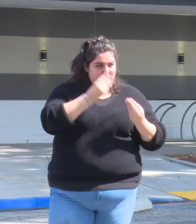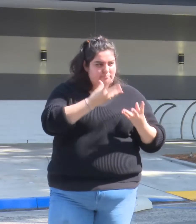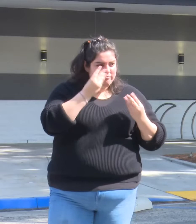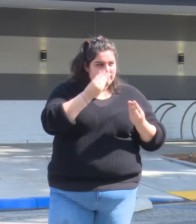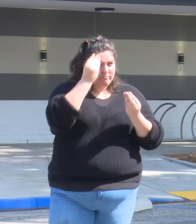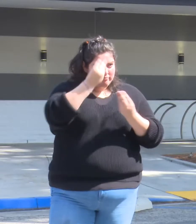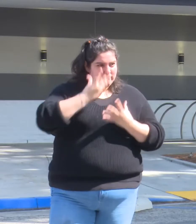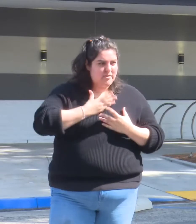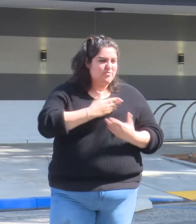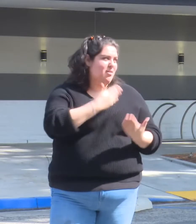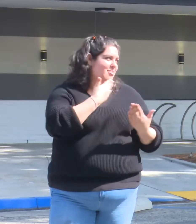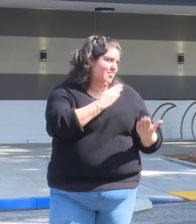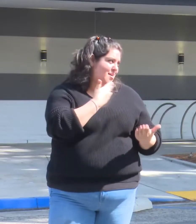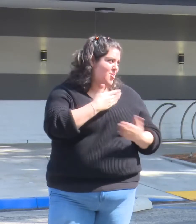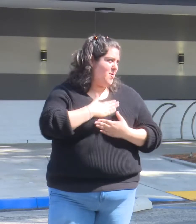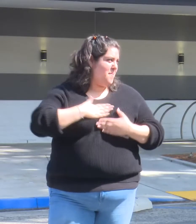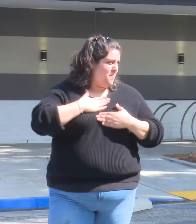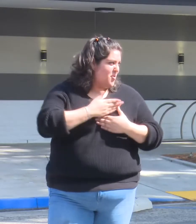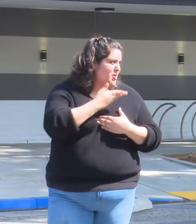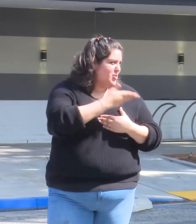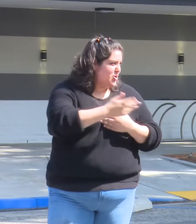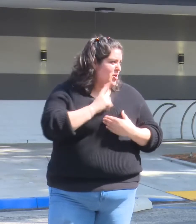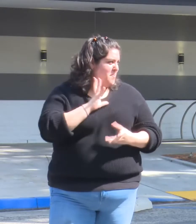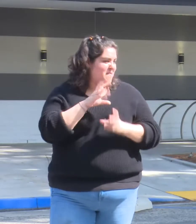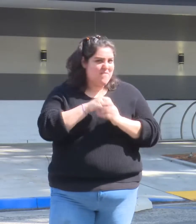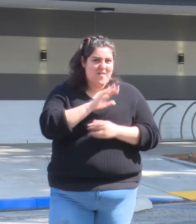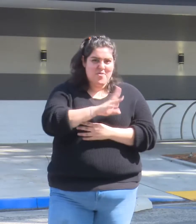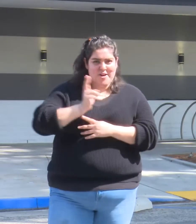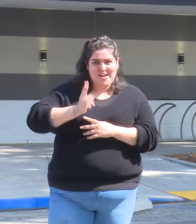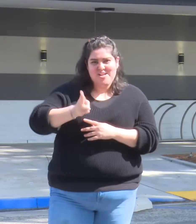you, sir. I appreciate you. I'm part of your legacy.